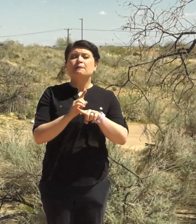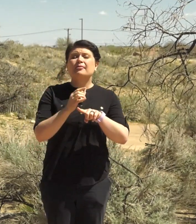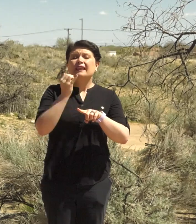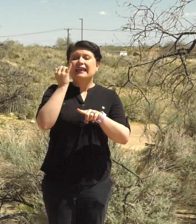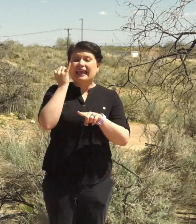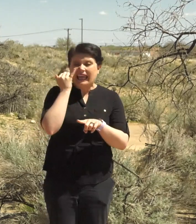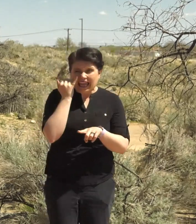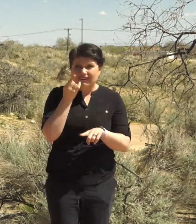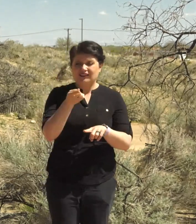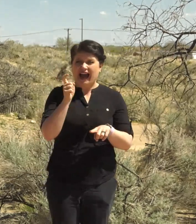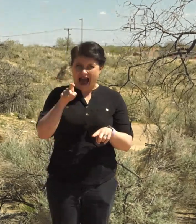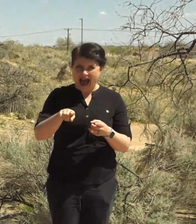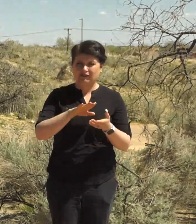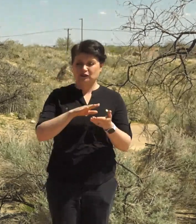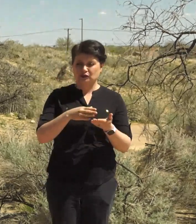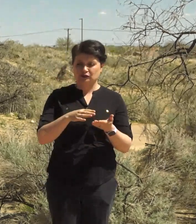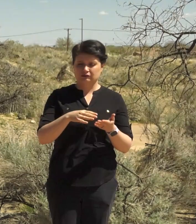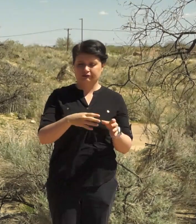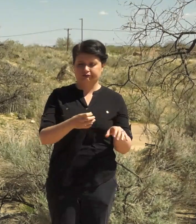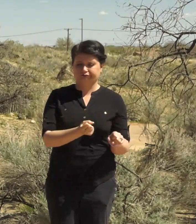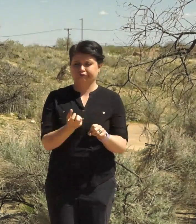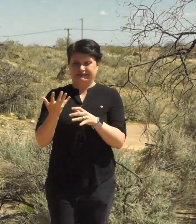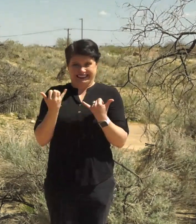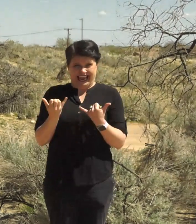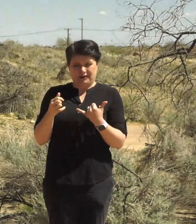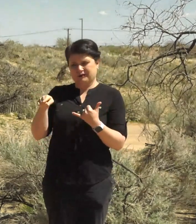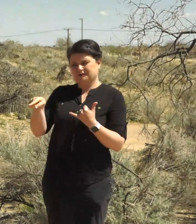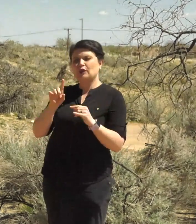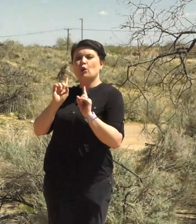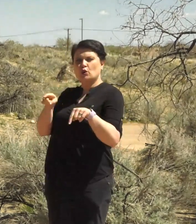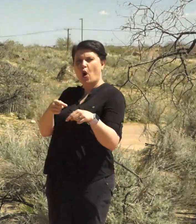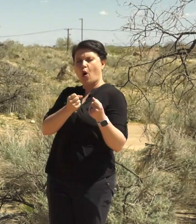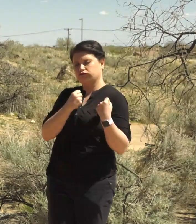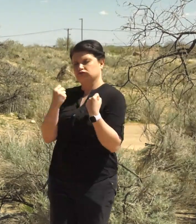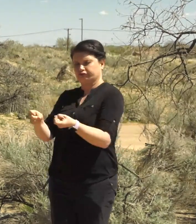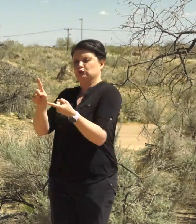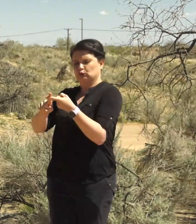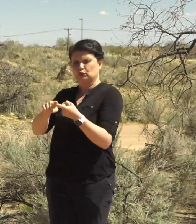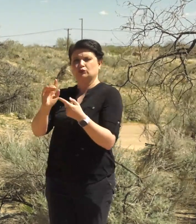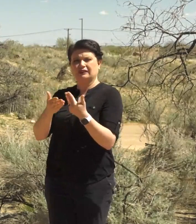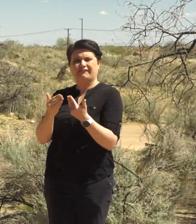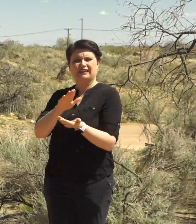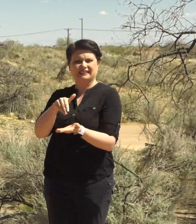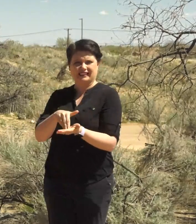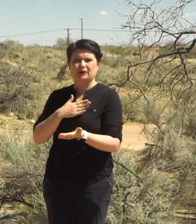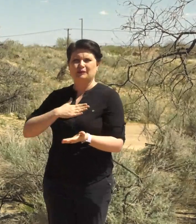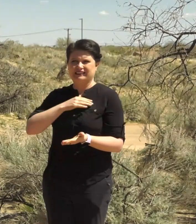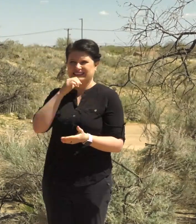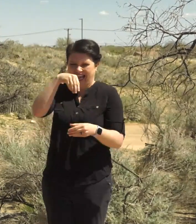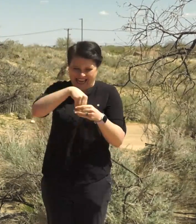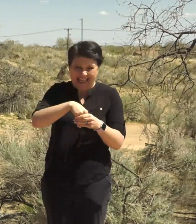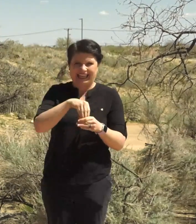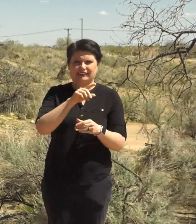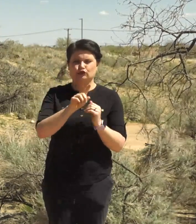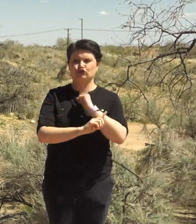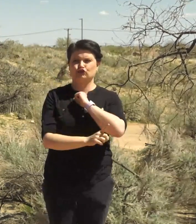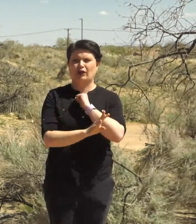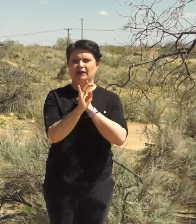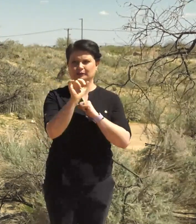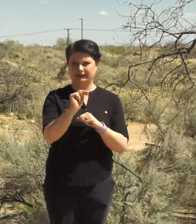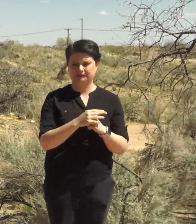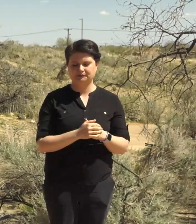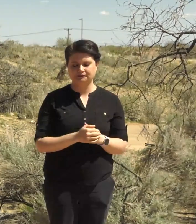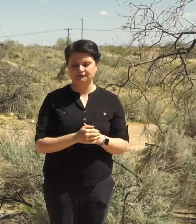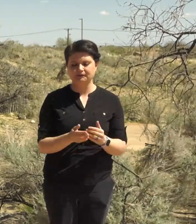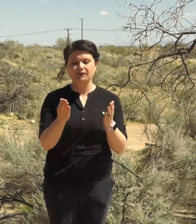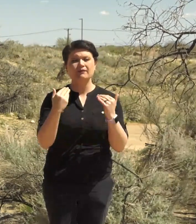a little bit longer. Also, one of the big items that we have is our Great American Cleanup. The Great American Cleanup